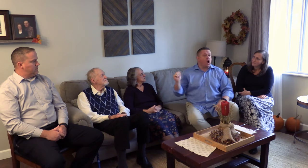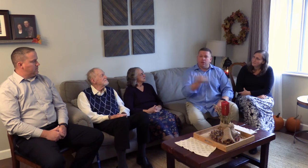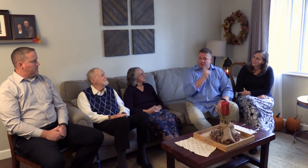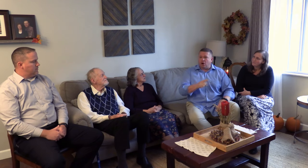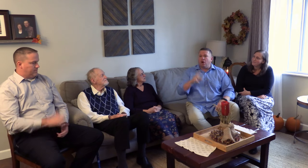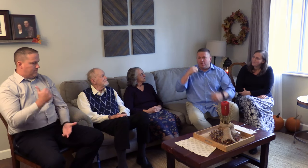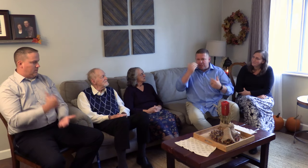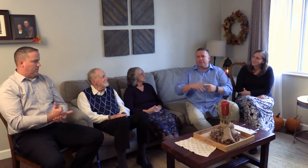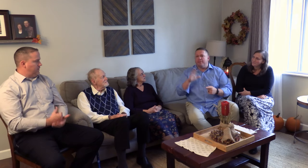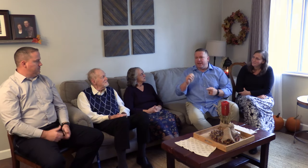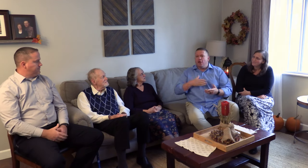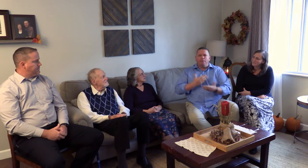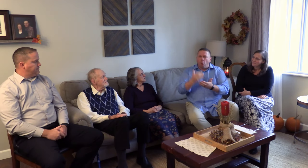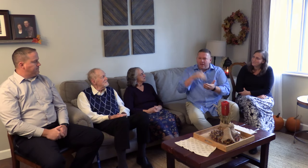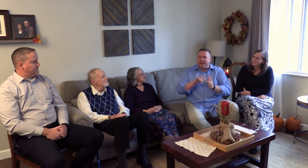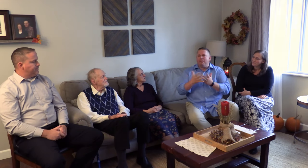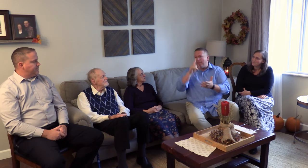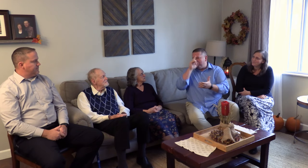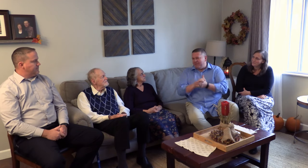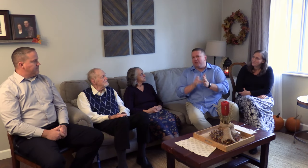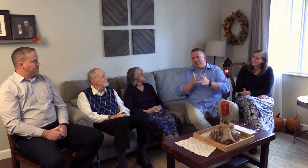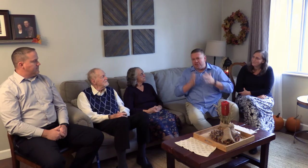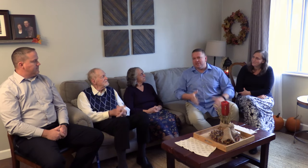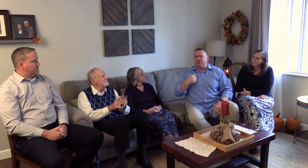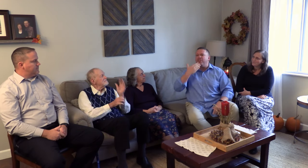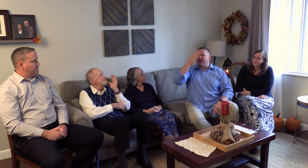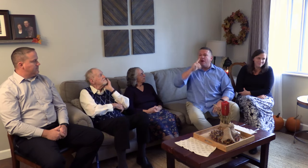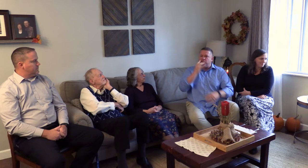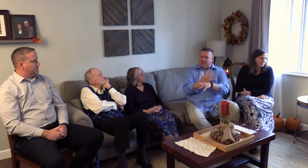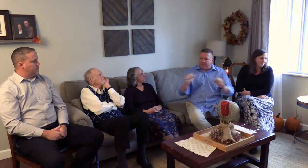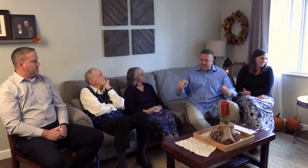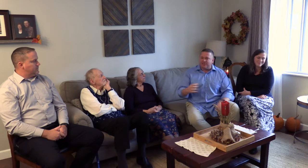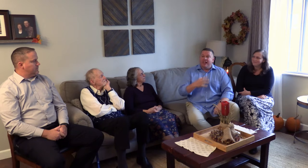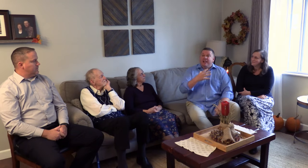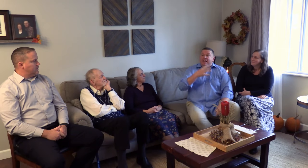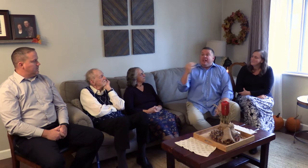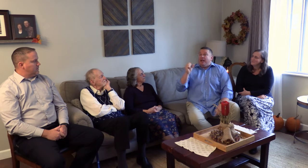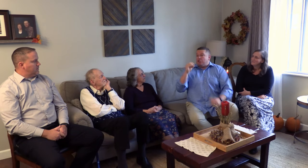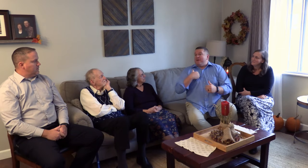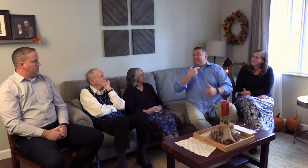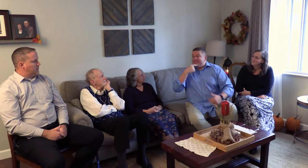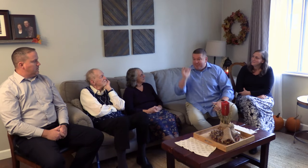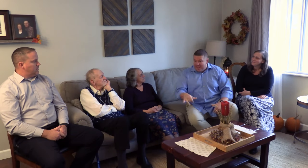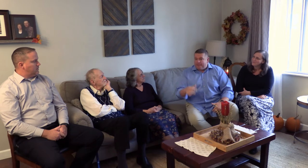all of us are unashamed to be born again bible building christians and we thank god for salvation and so having said that